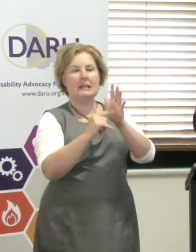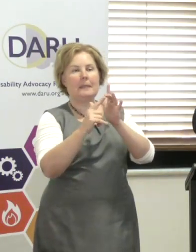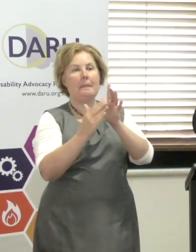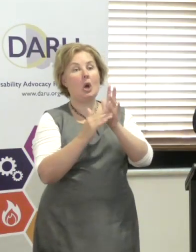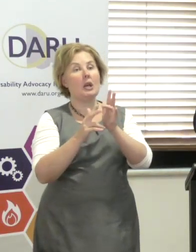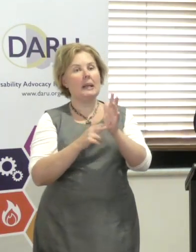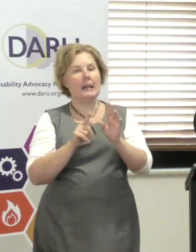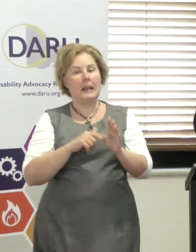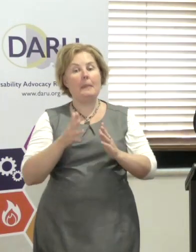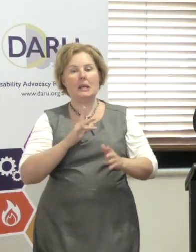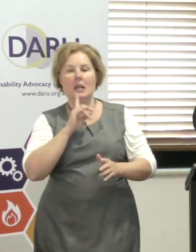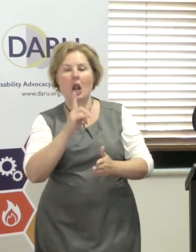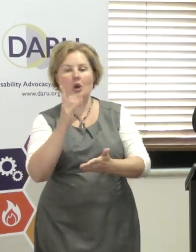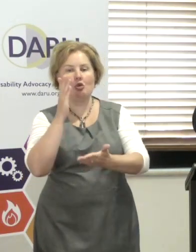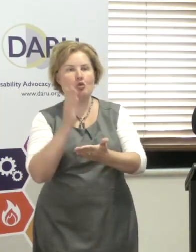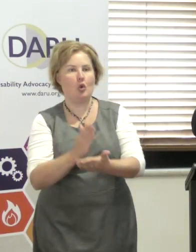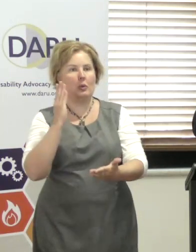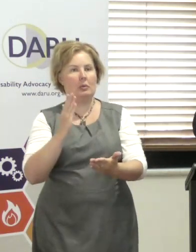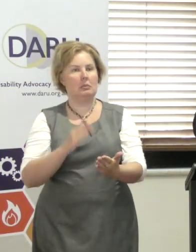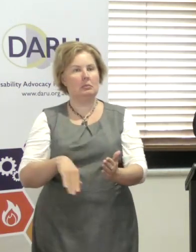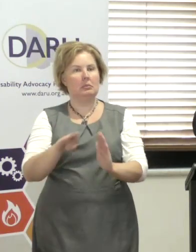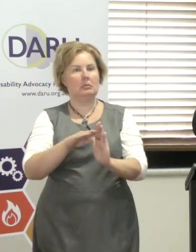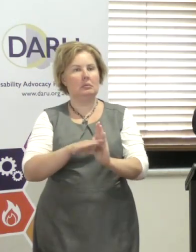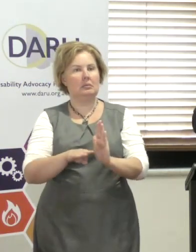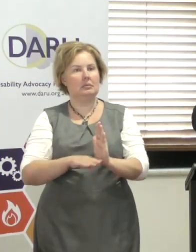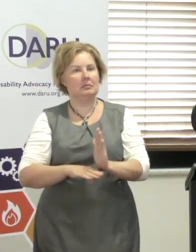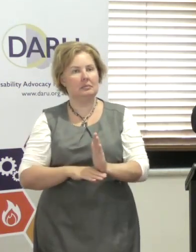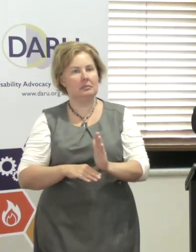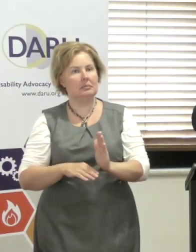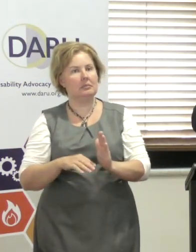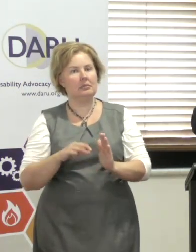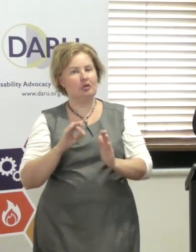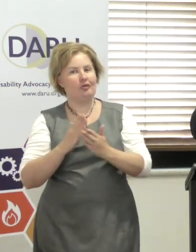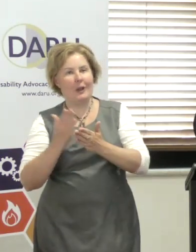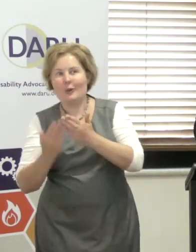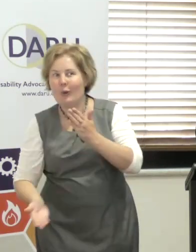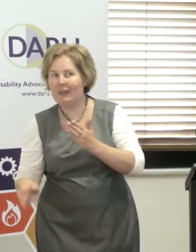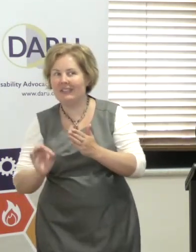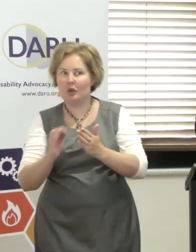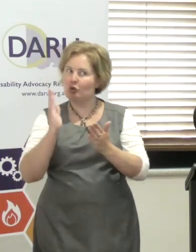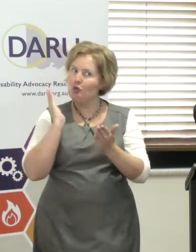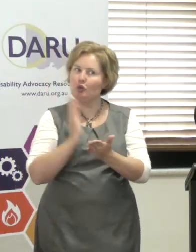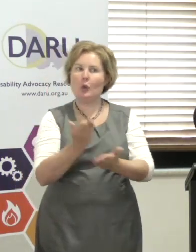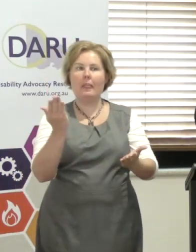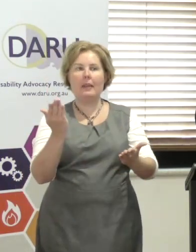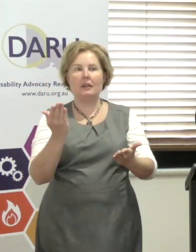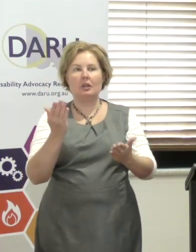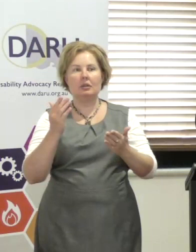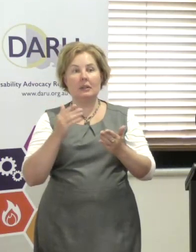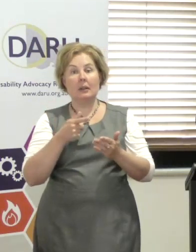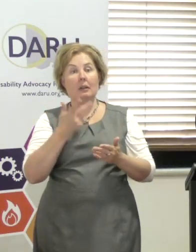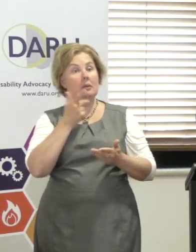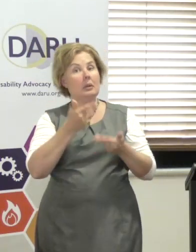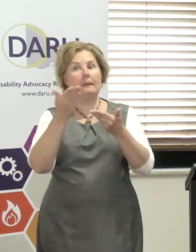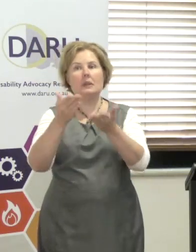is a truth-telling exercise. It's a truth. And it's a truth that hasn't been revealed yet. So if you give testimony